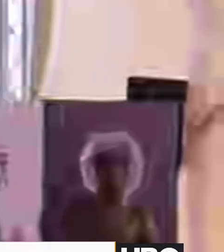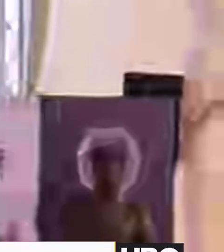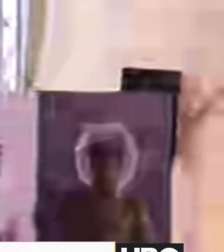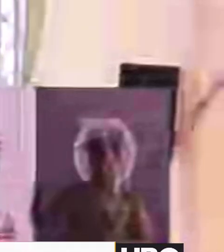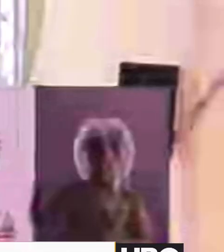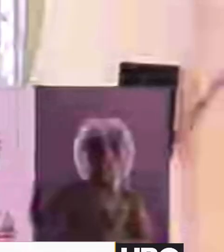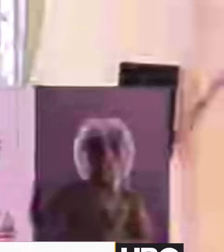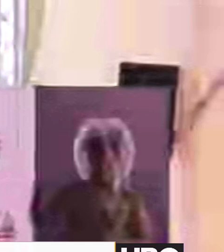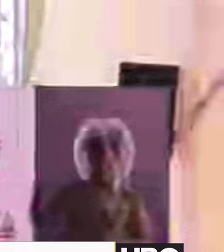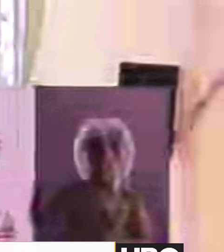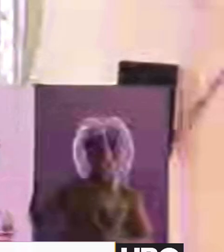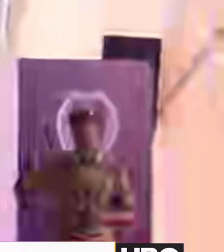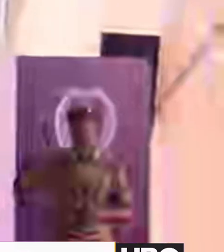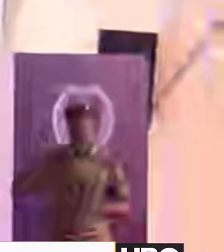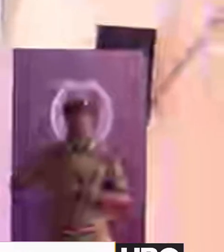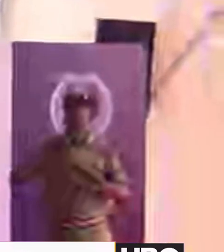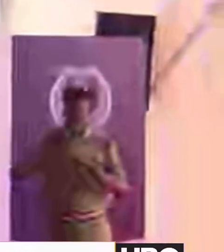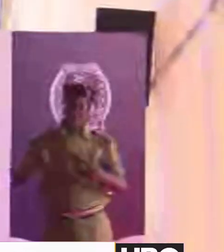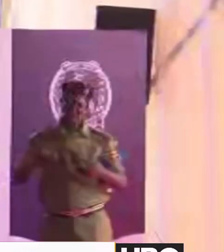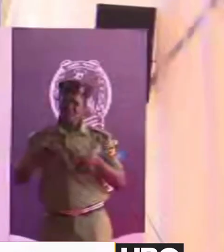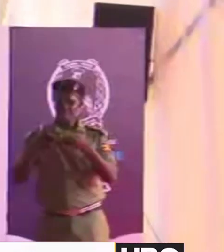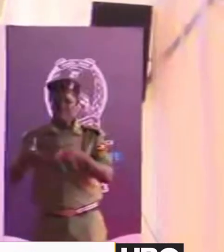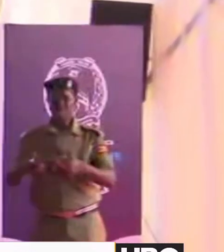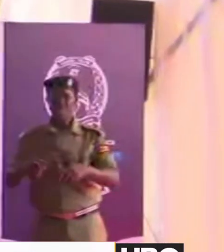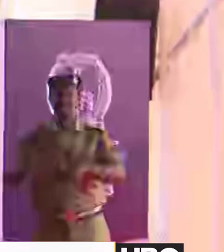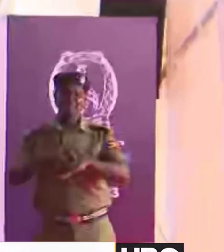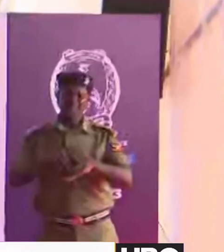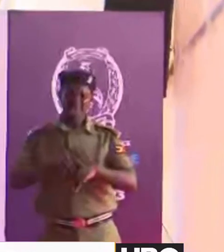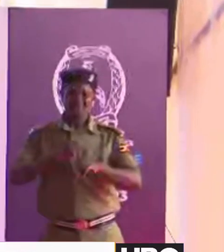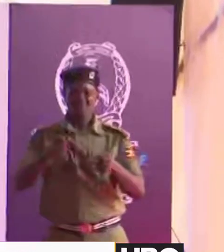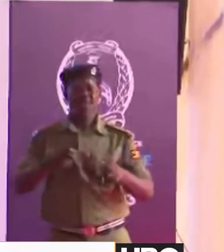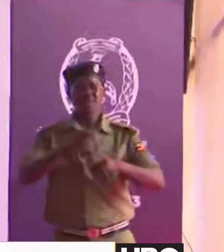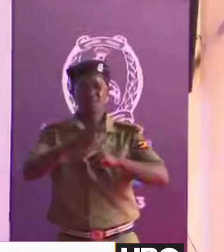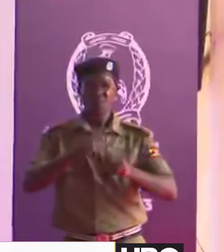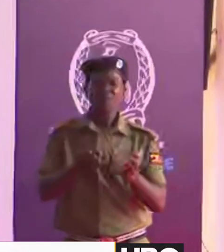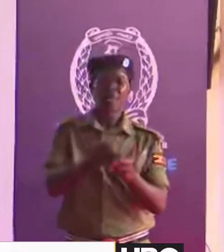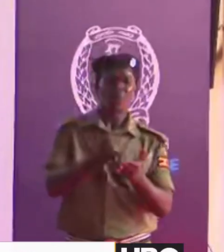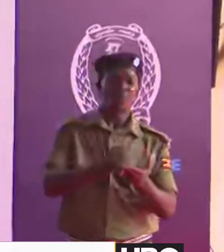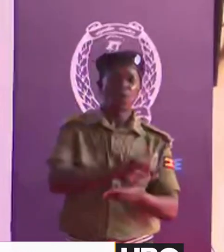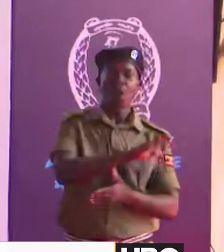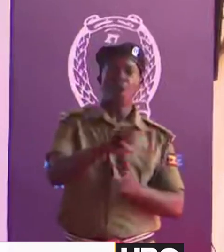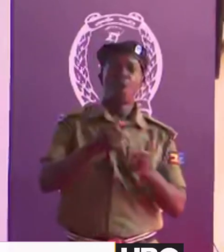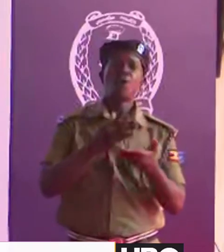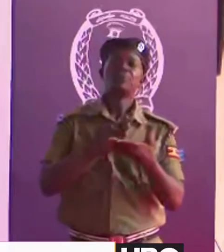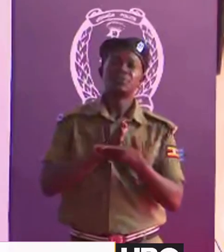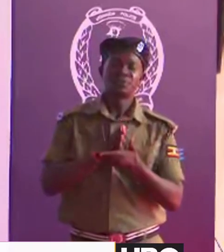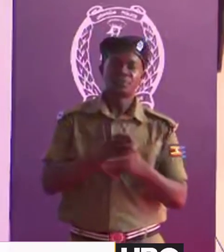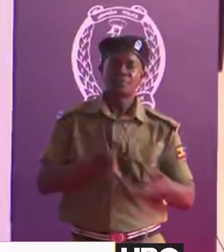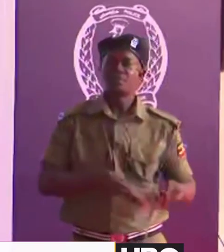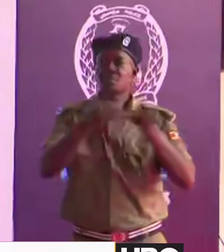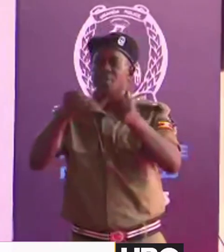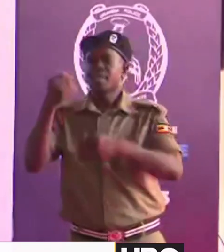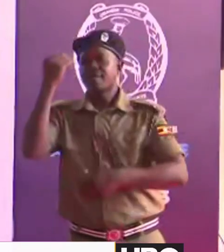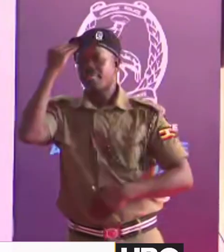that, we take time to make sure we have the right quality of evidence which can eventually be presented to court.